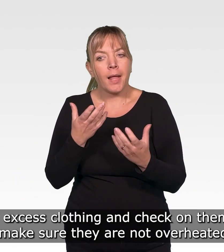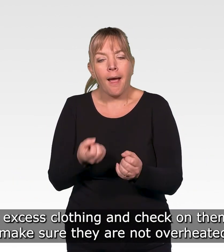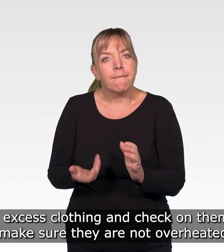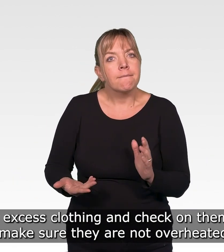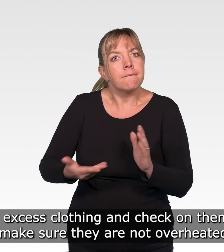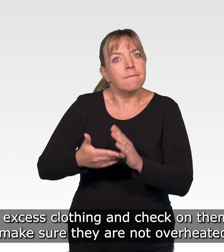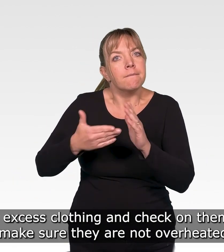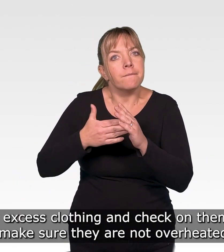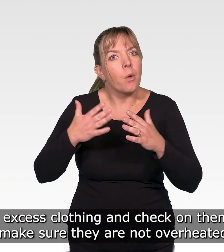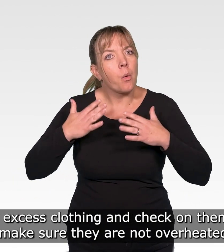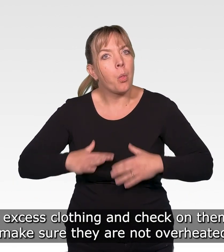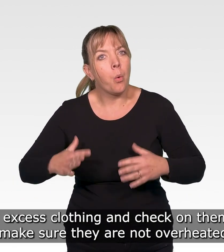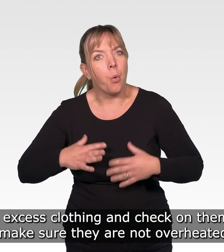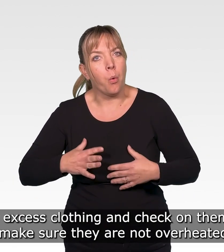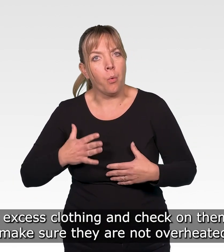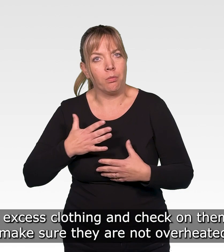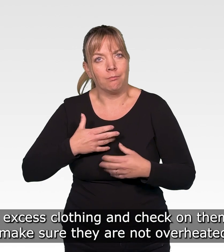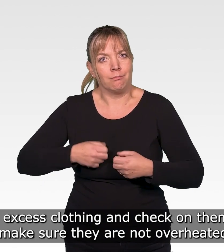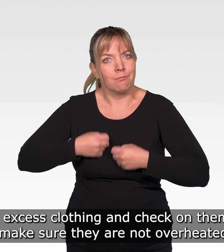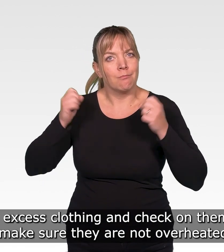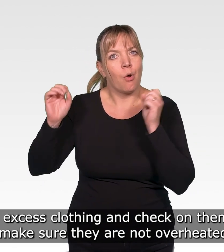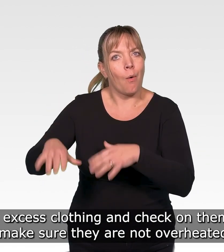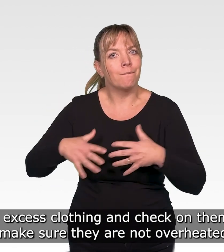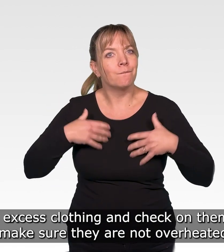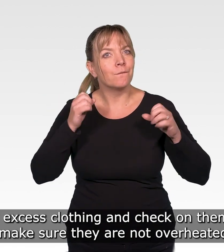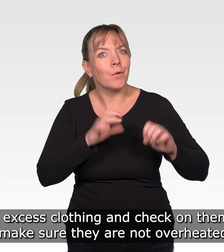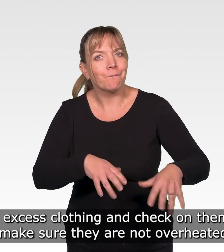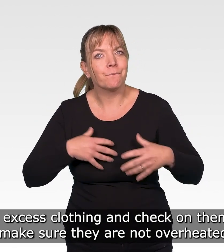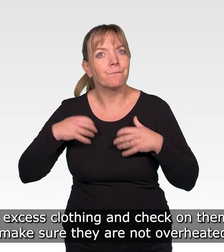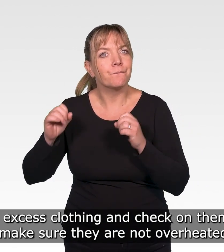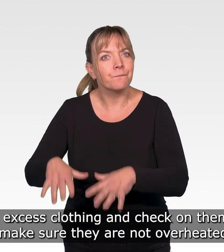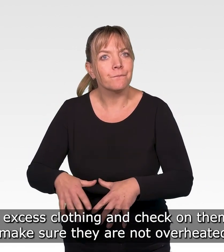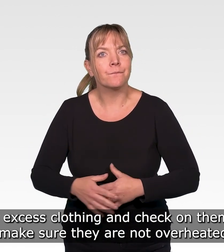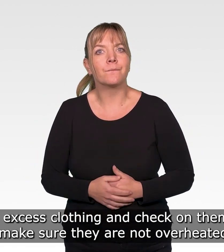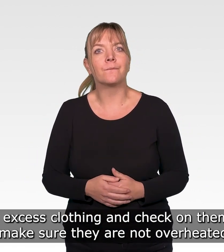Remove any excess clothing and check on them regularly to make sure they are not overheated.